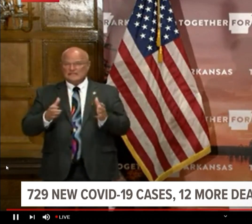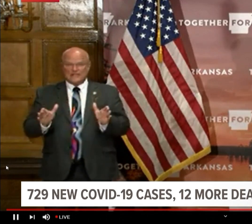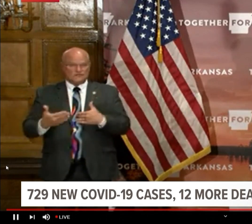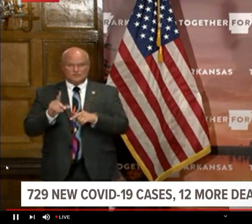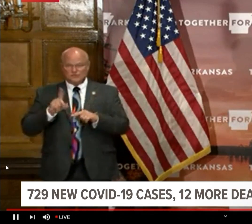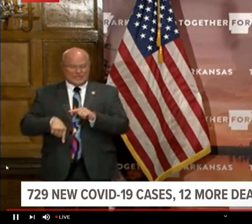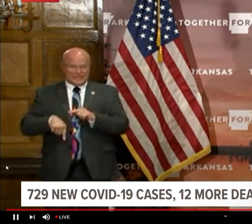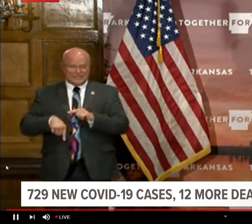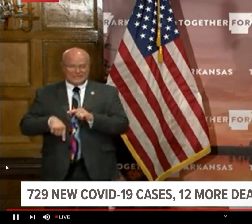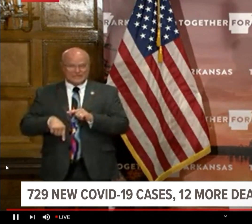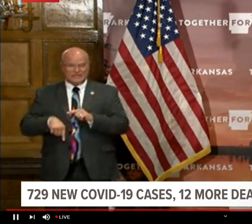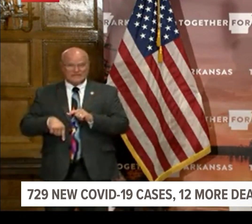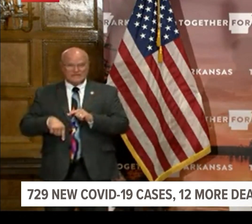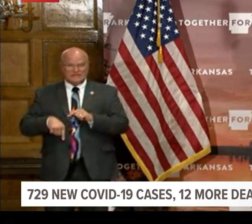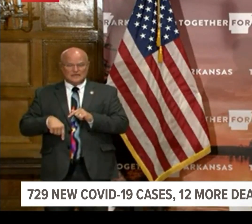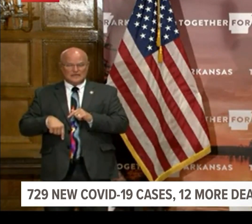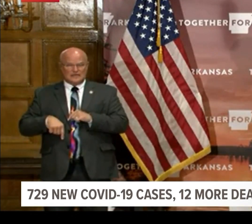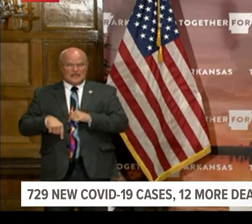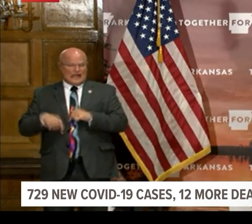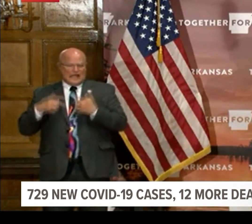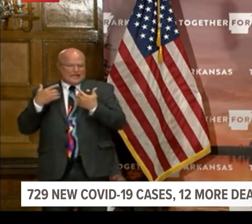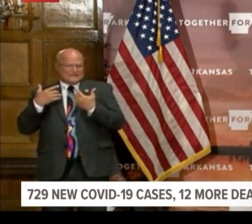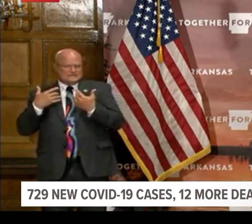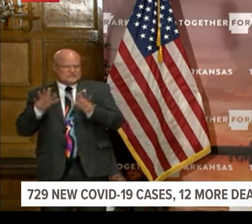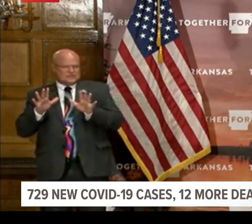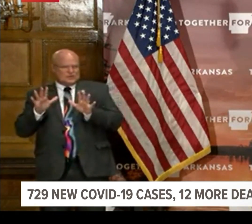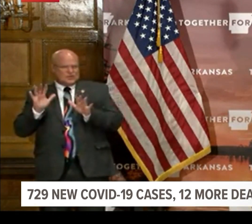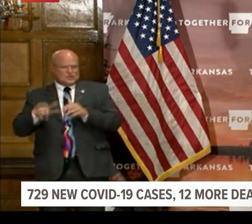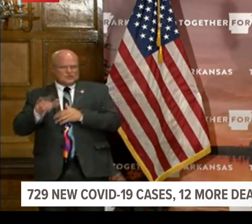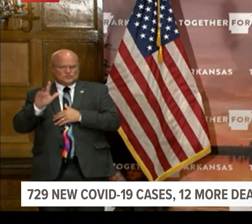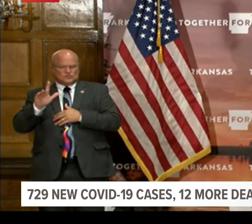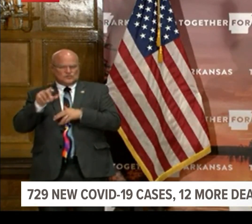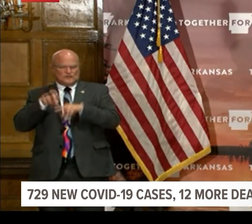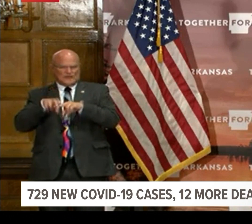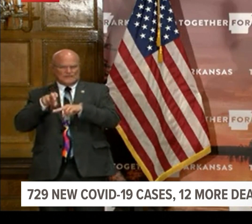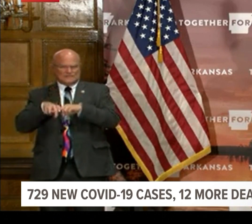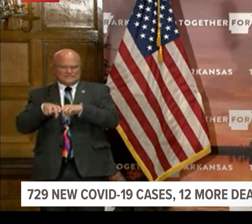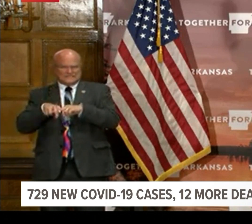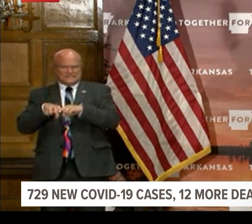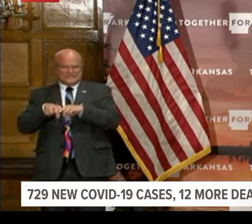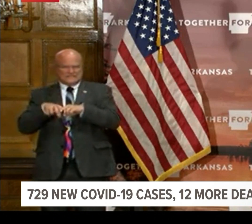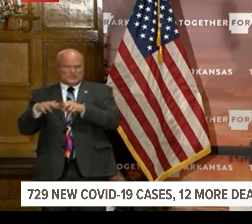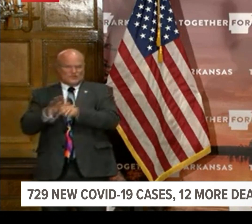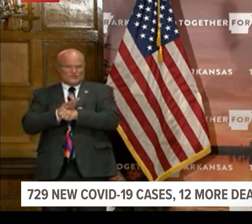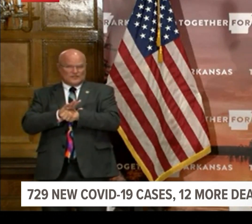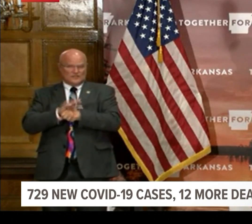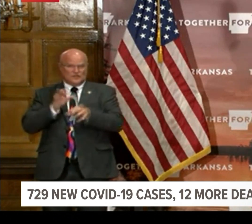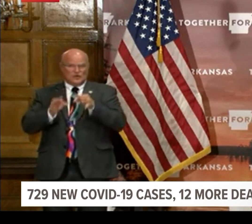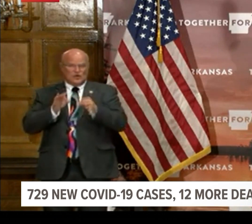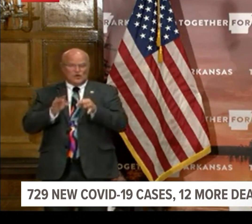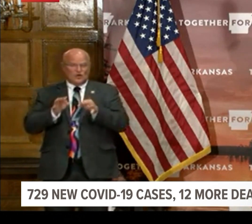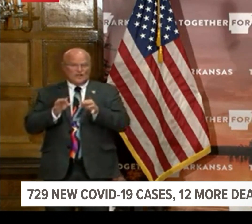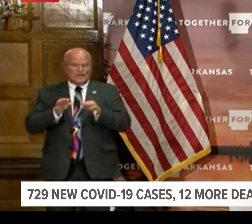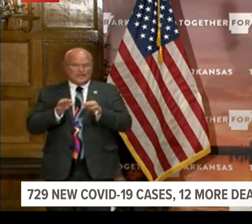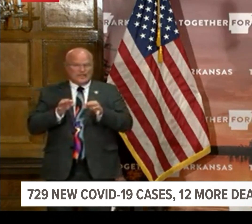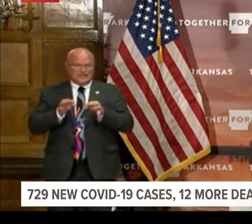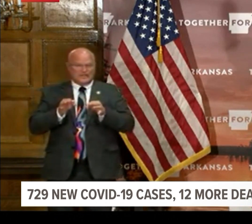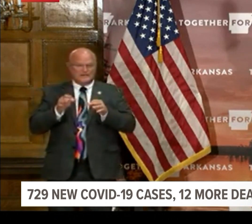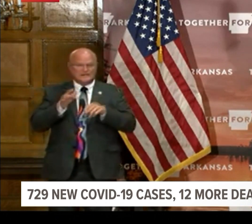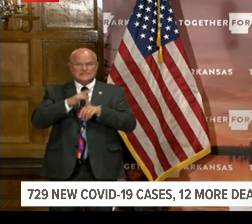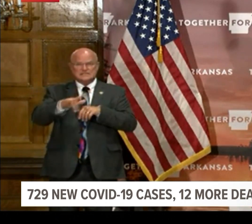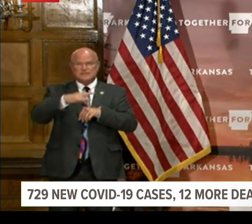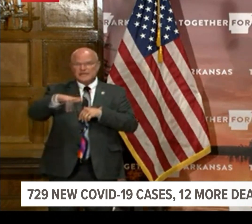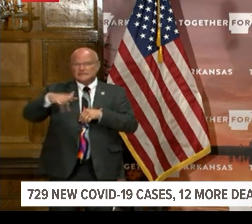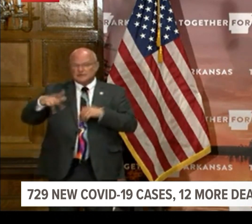classroom. Now, I haven't seen that, and I don't know whether those 25 seats are filled or whether there's a space